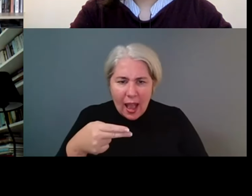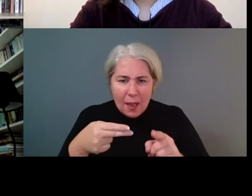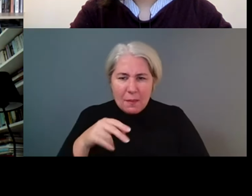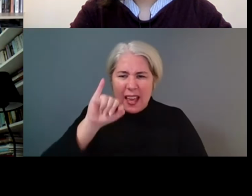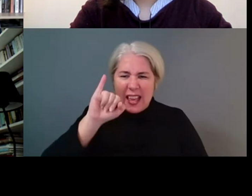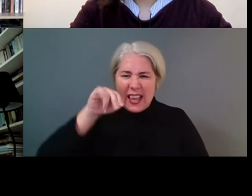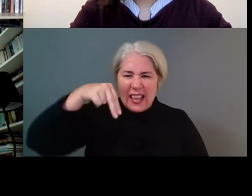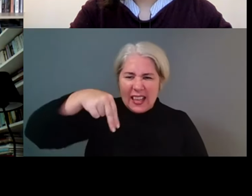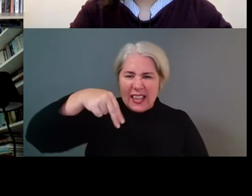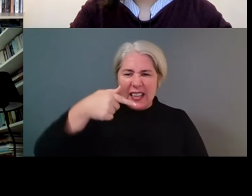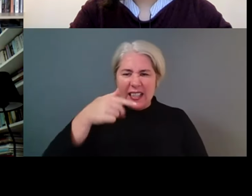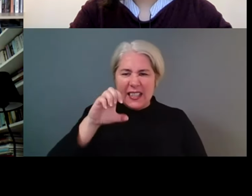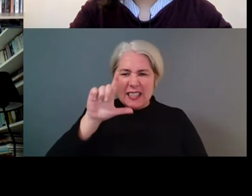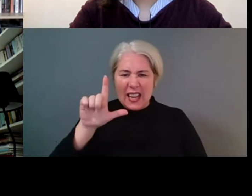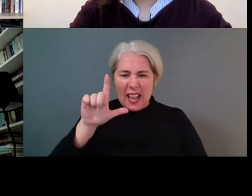MC20.